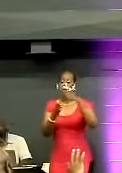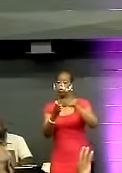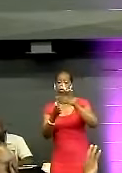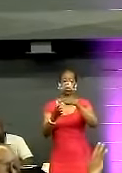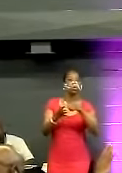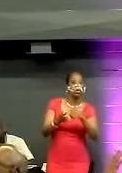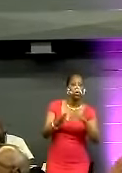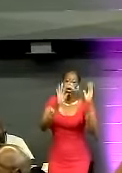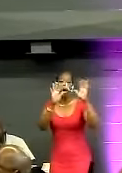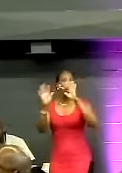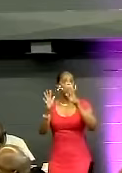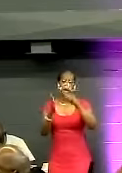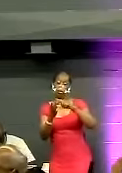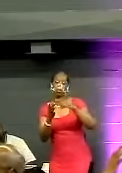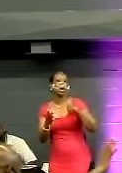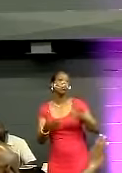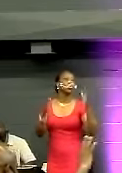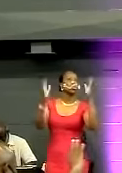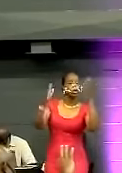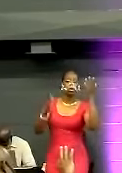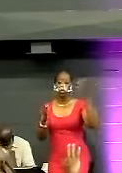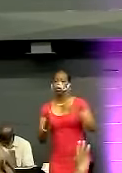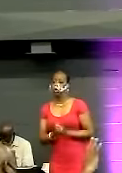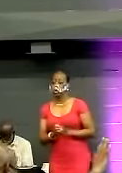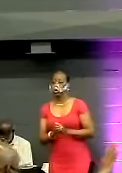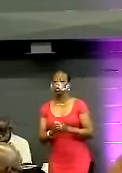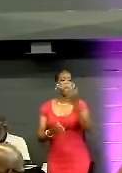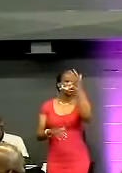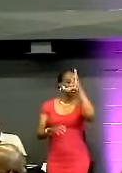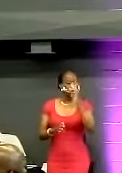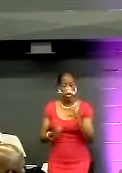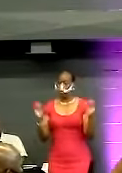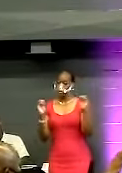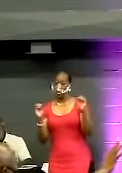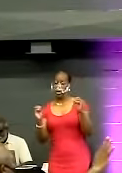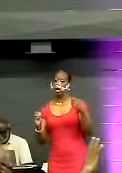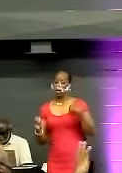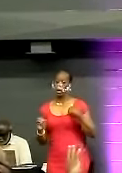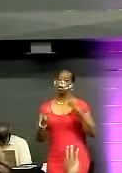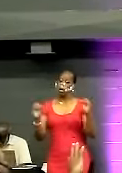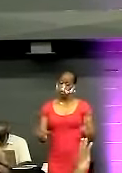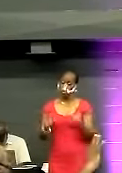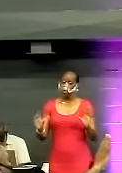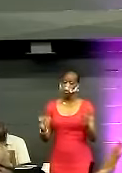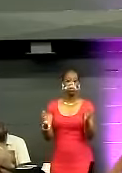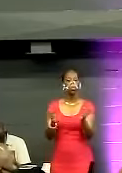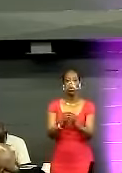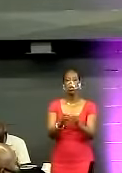praise you. You got 10 more seconds, God. Oh, there's nothing I can do without you, God.